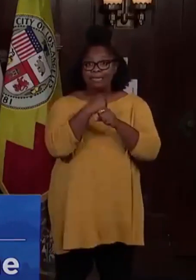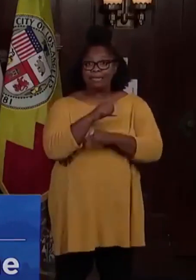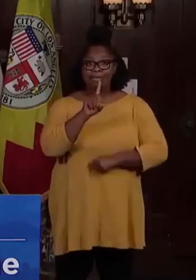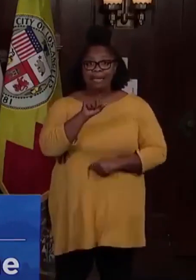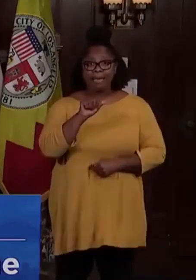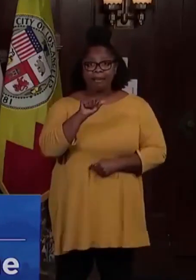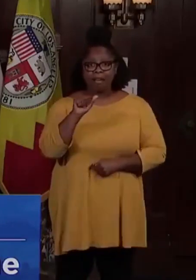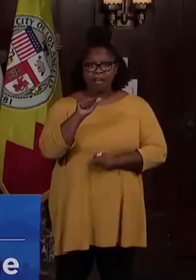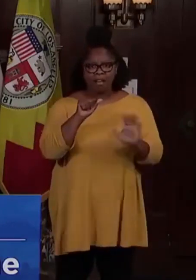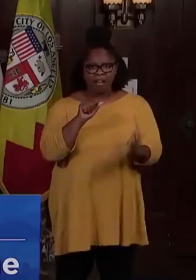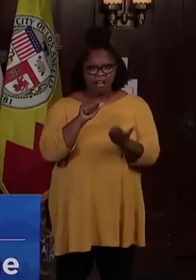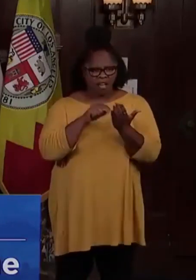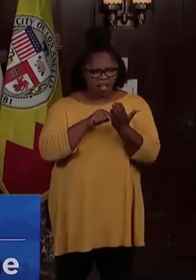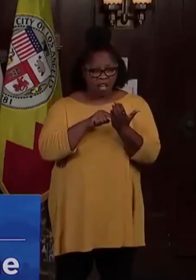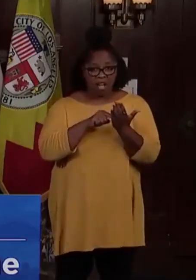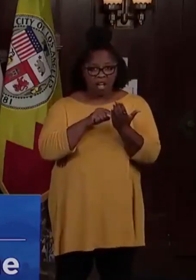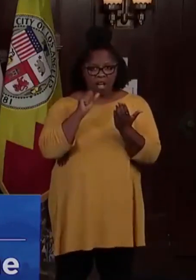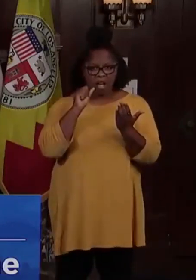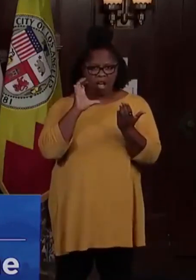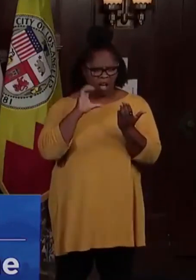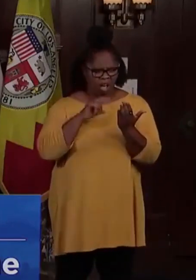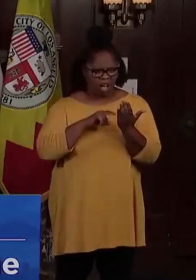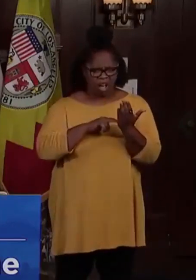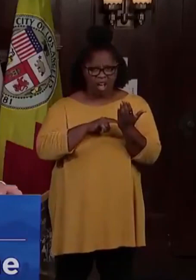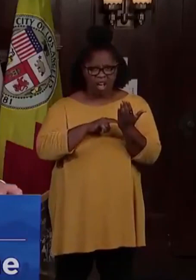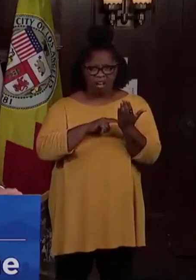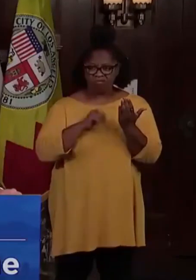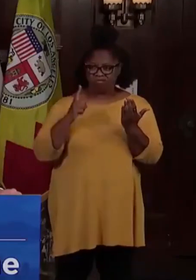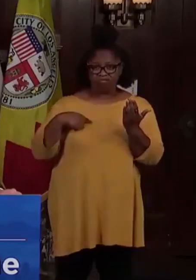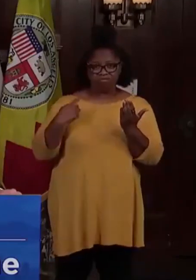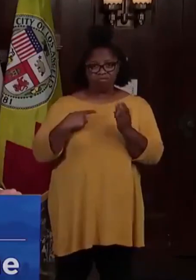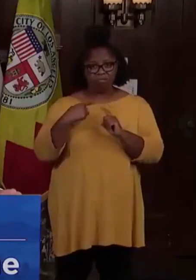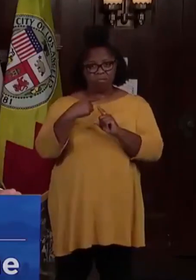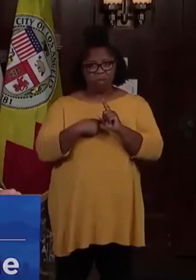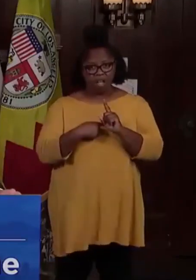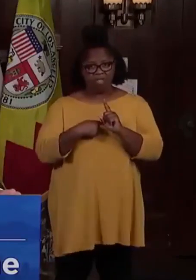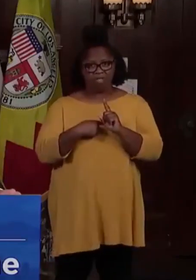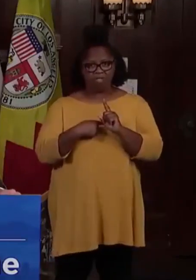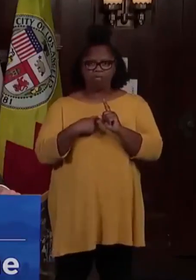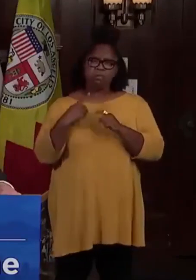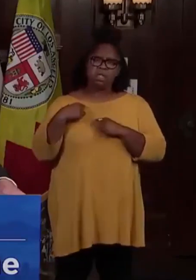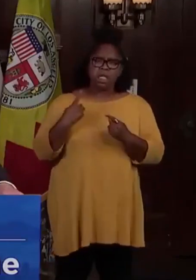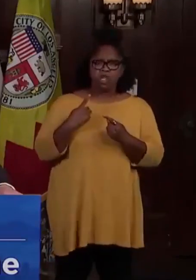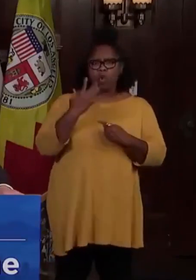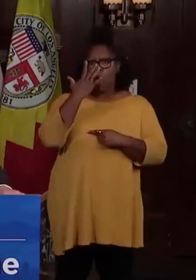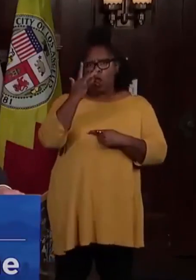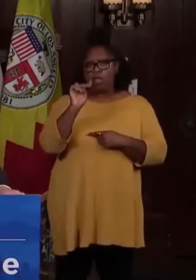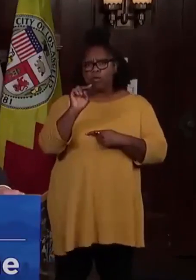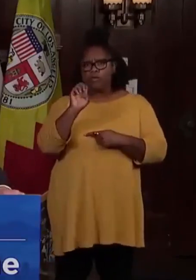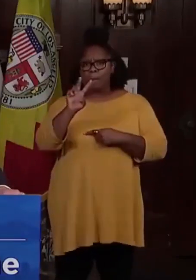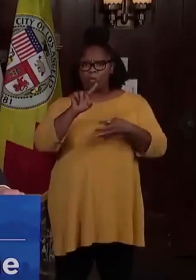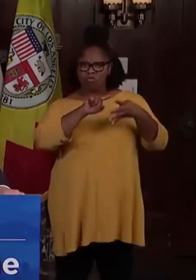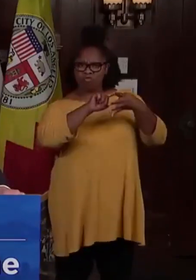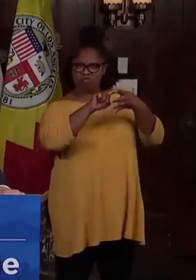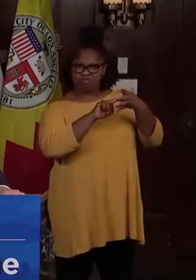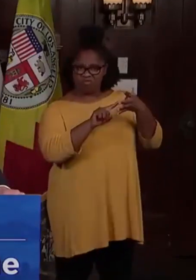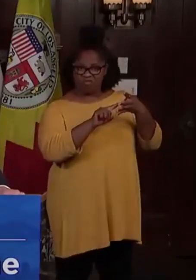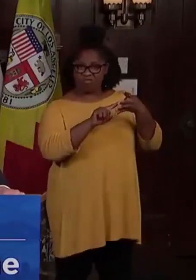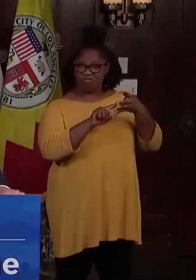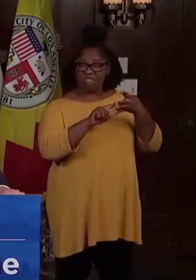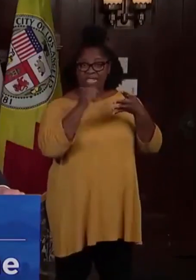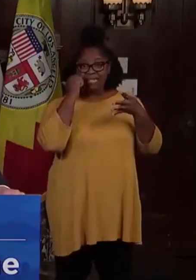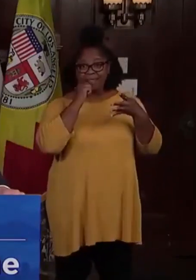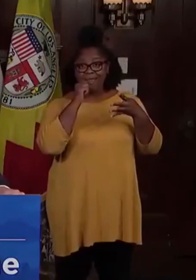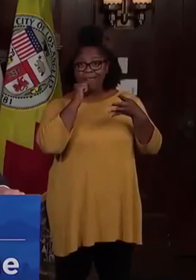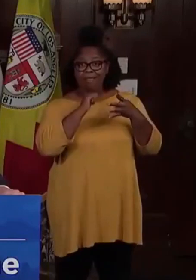short of alarming. In the last month alone, since early November, our daily infections